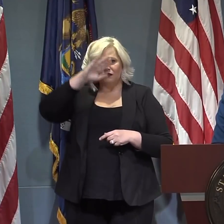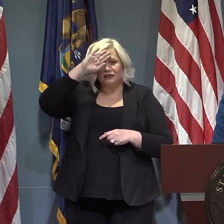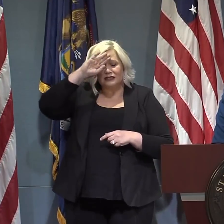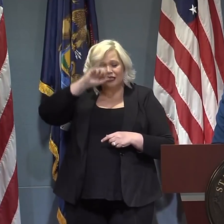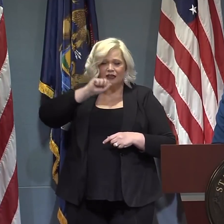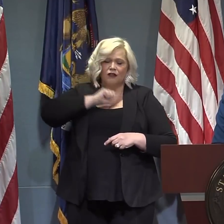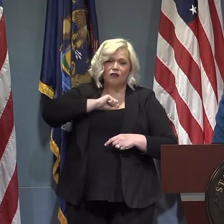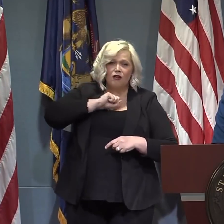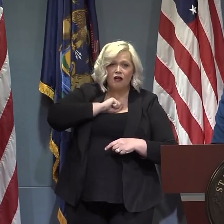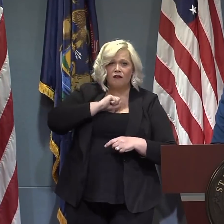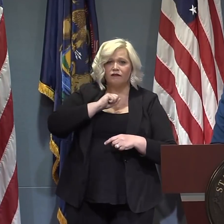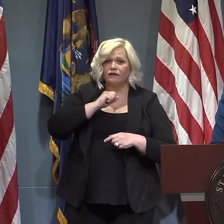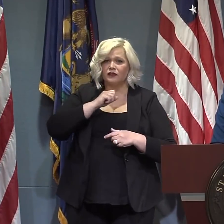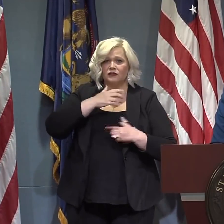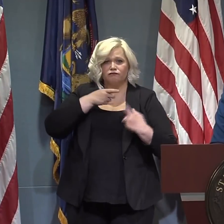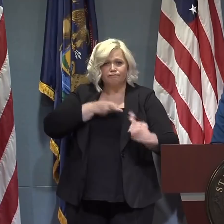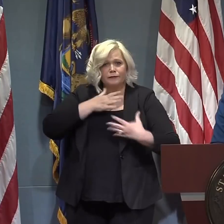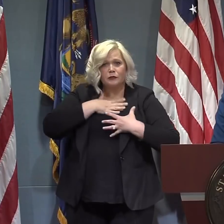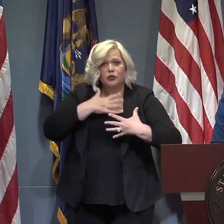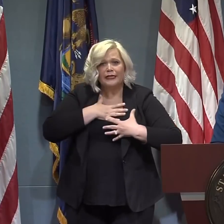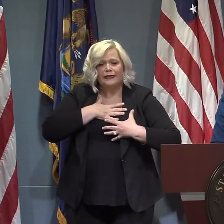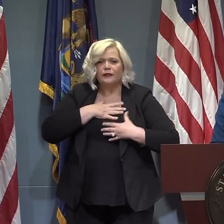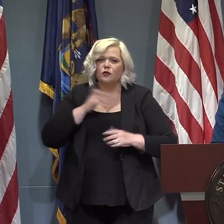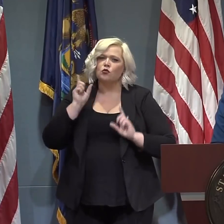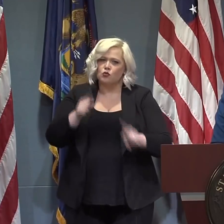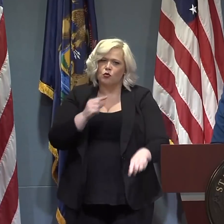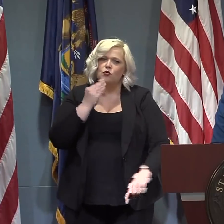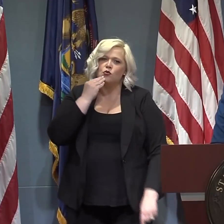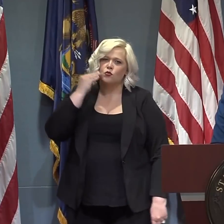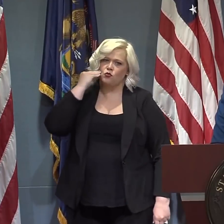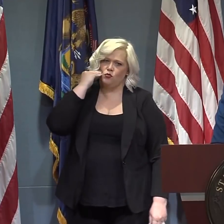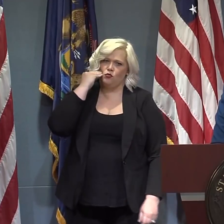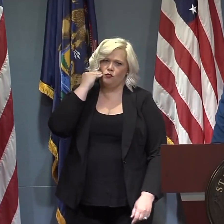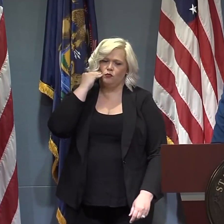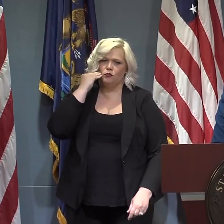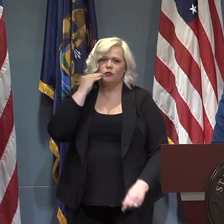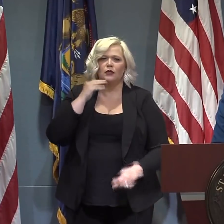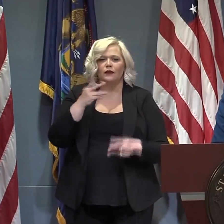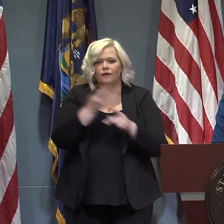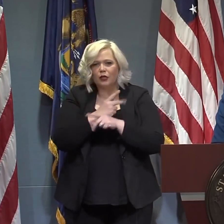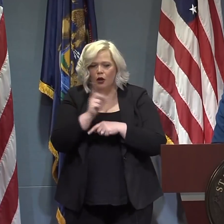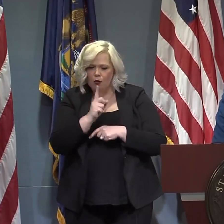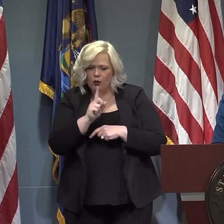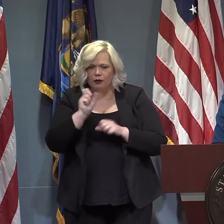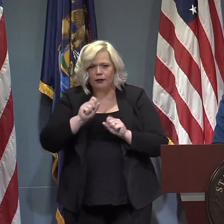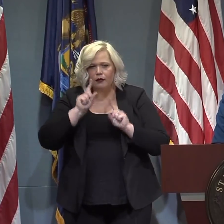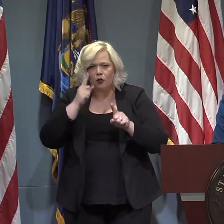symptoms, go home. Find your nearest test site at